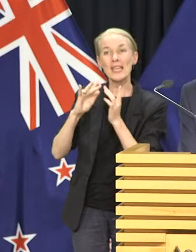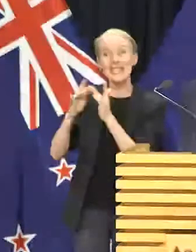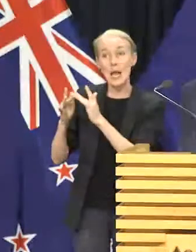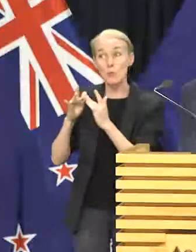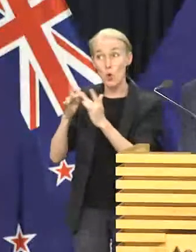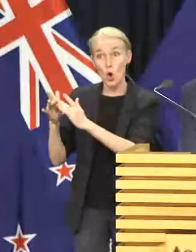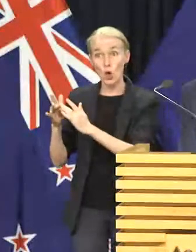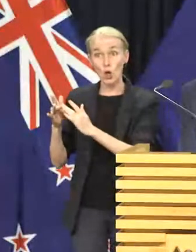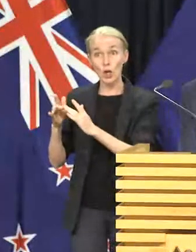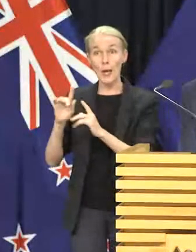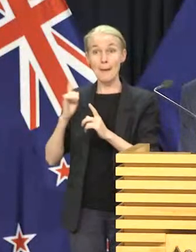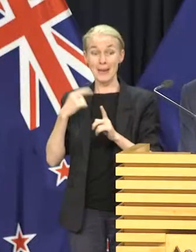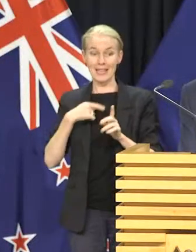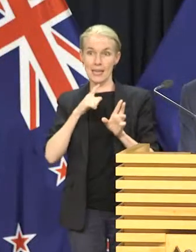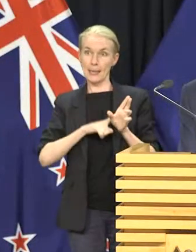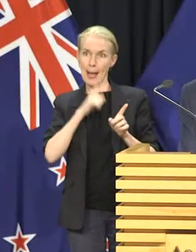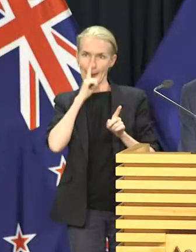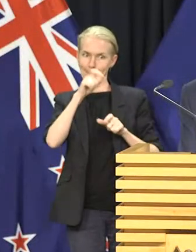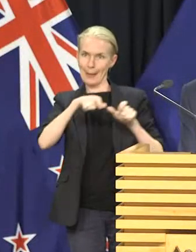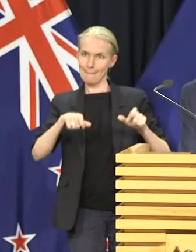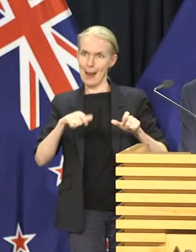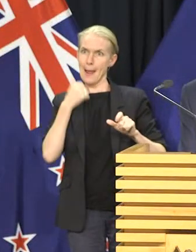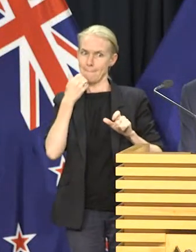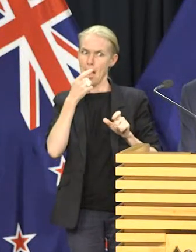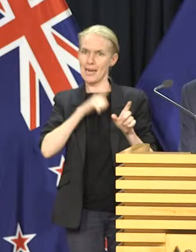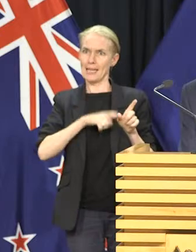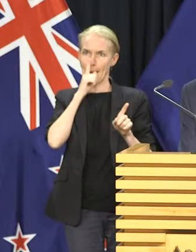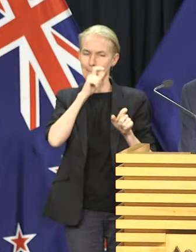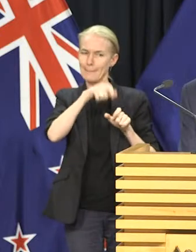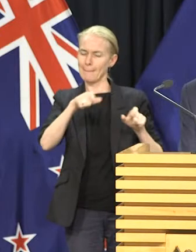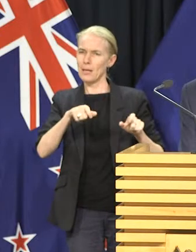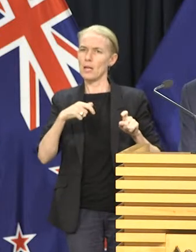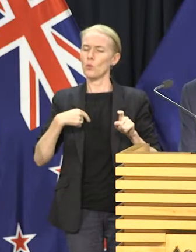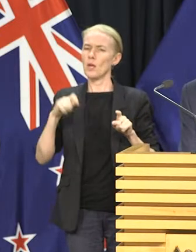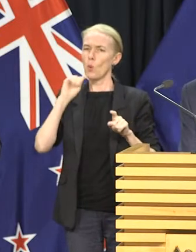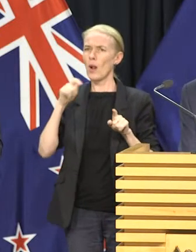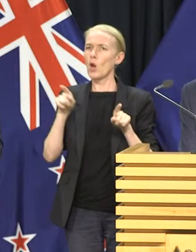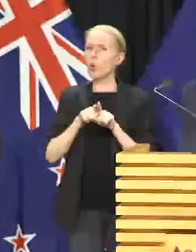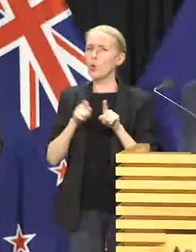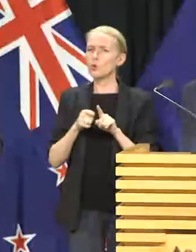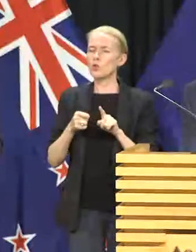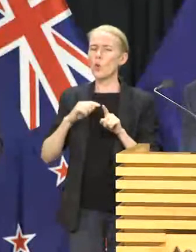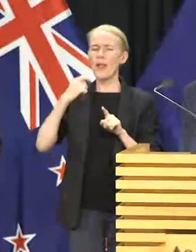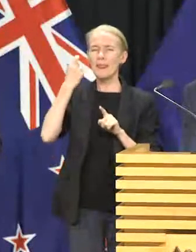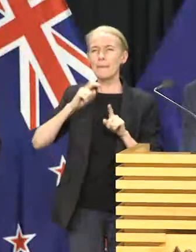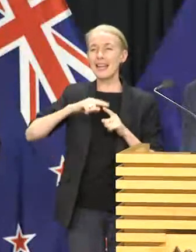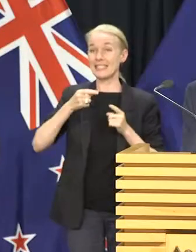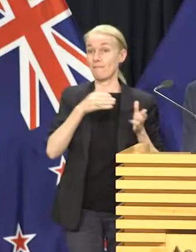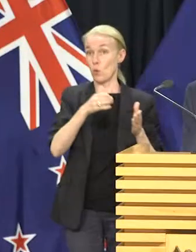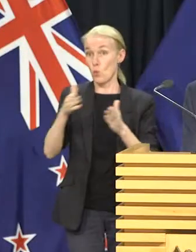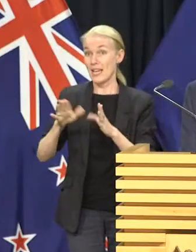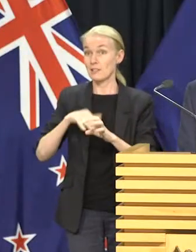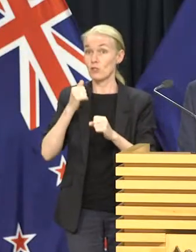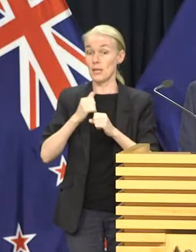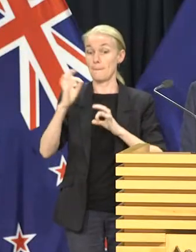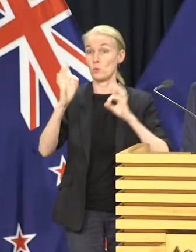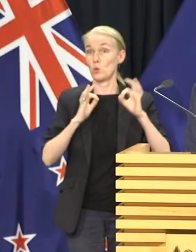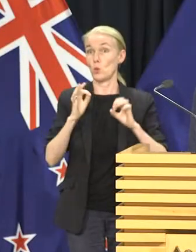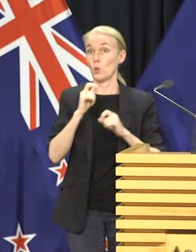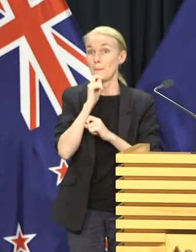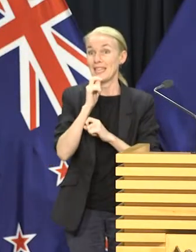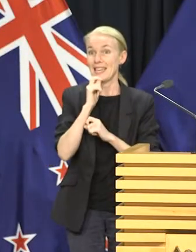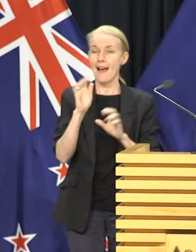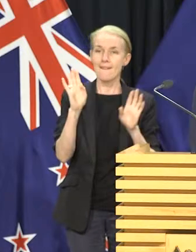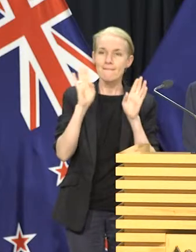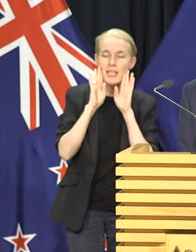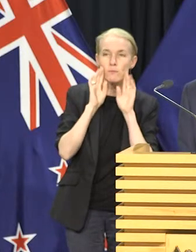advice from our rangatahi Māori, we'll be looking to expand that across a number of social media platforms to ensure that we reach as